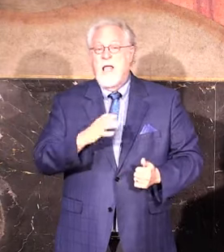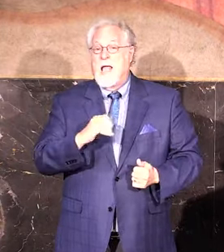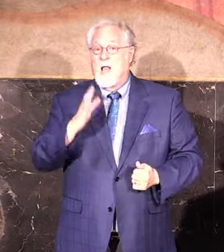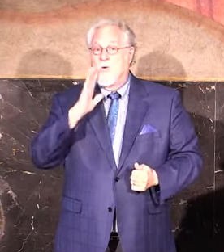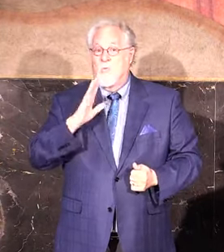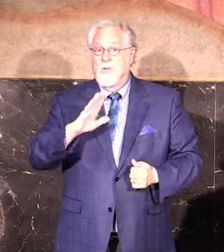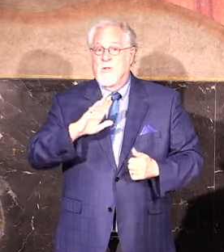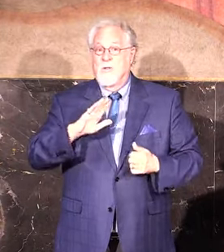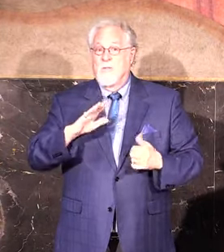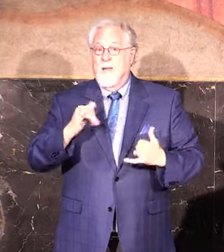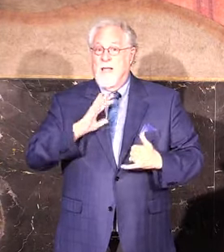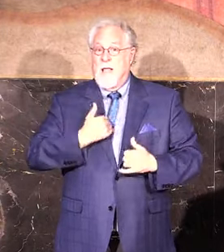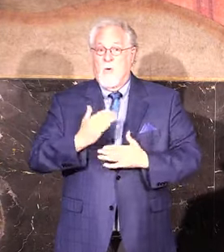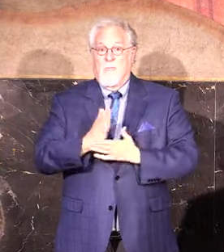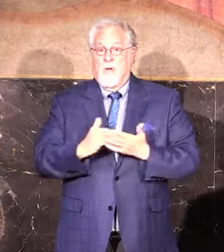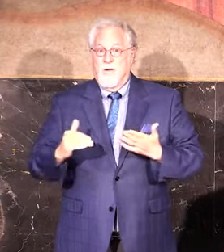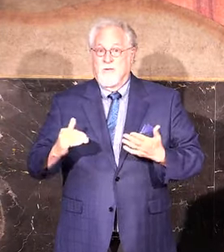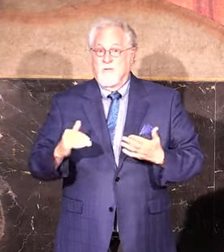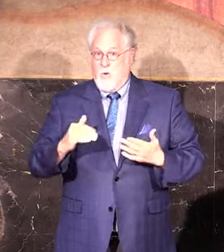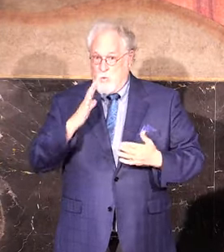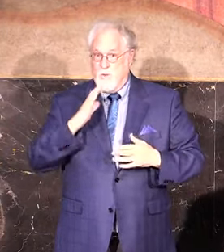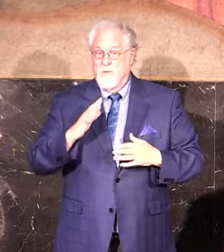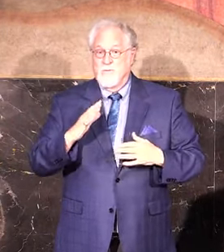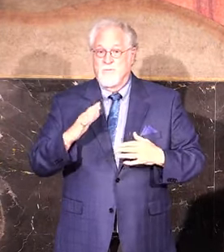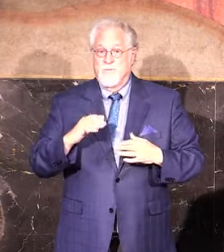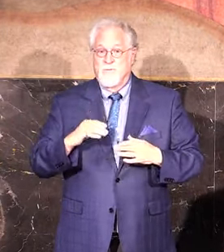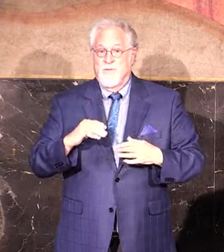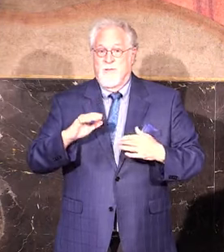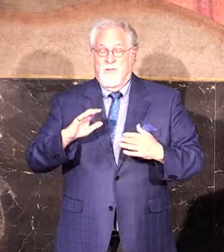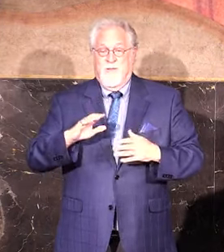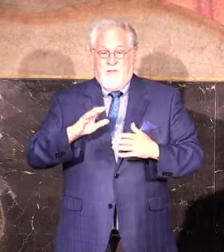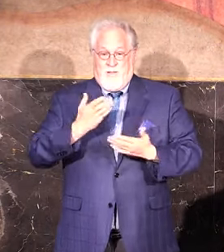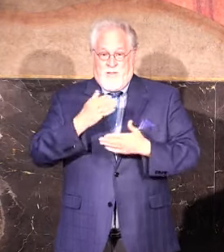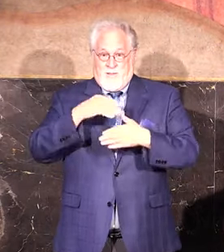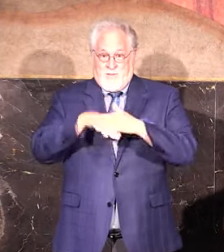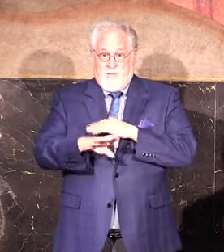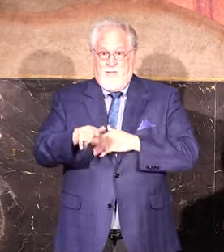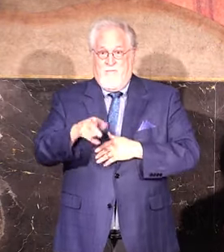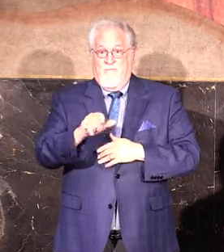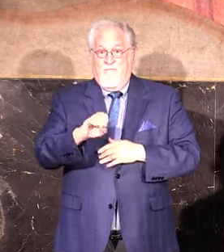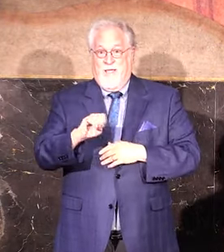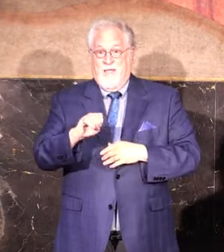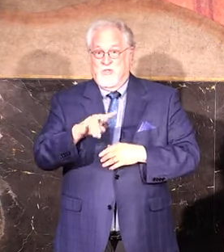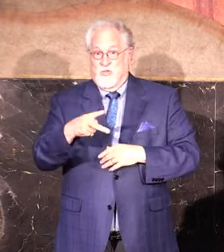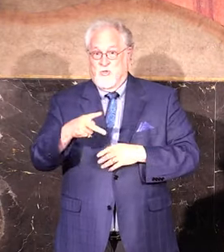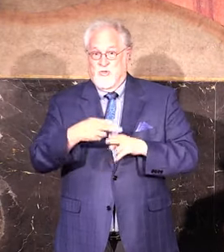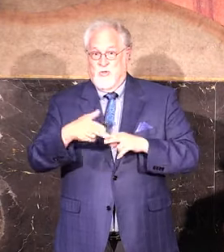will all play our part, we will get to phase two sooner than if we